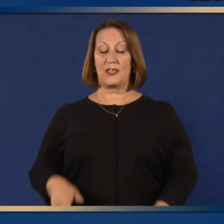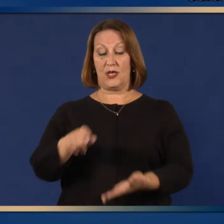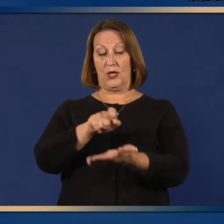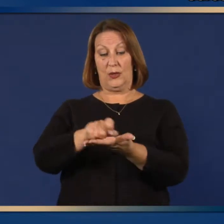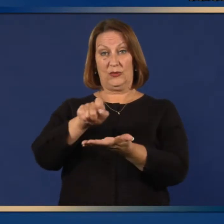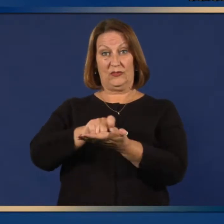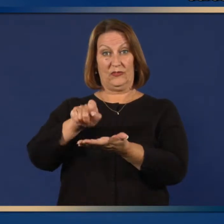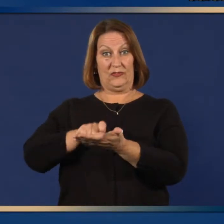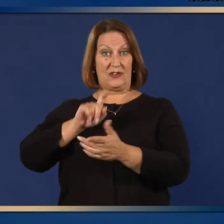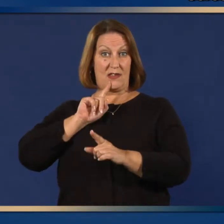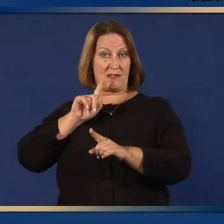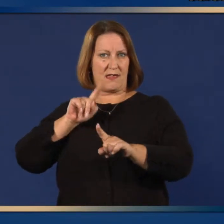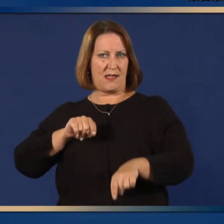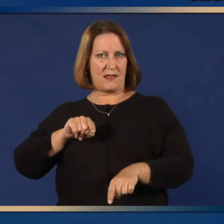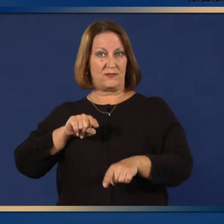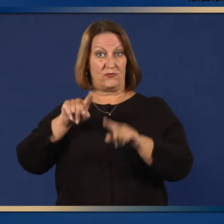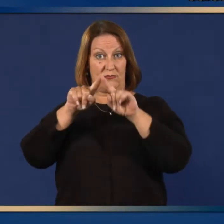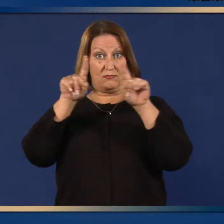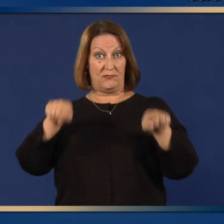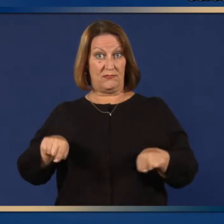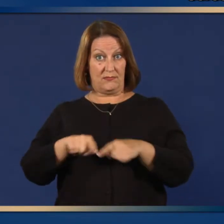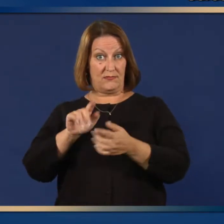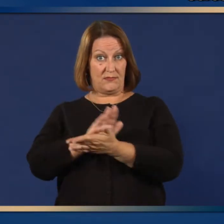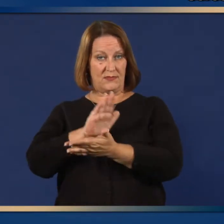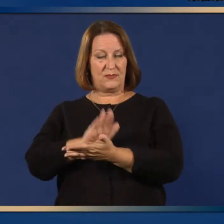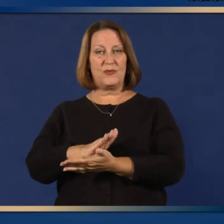Form completed by,